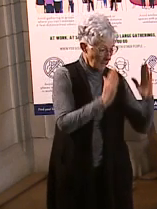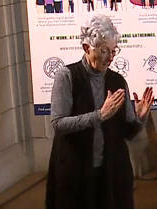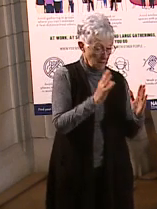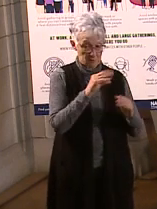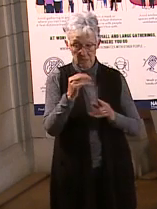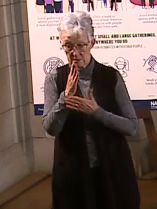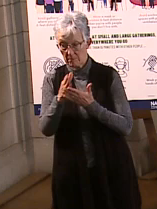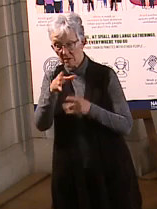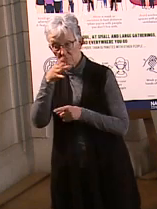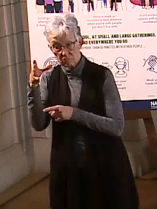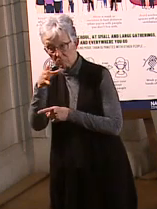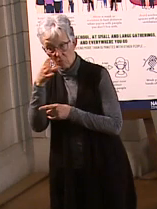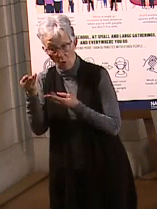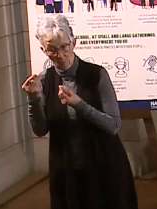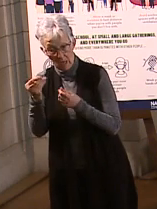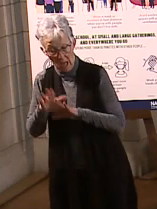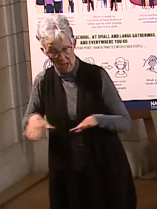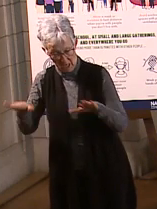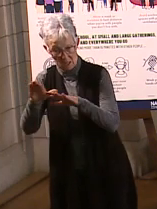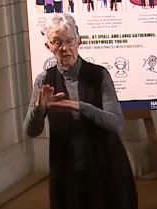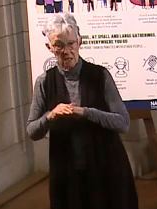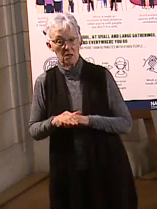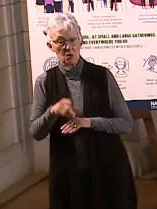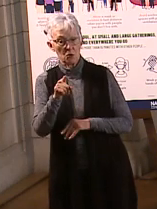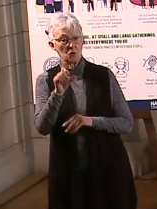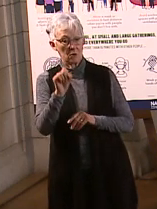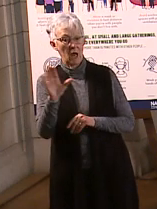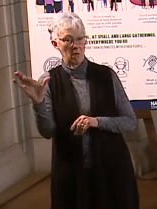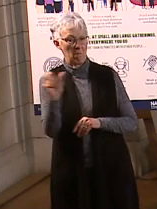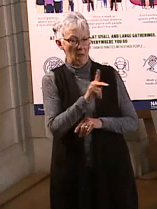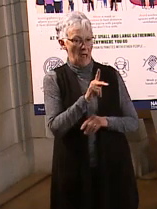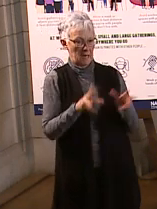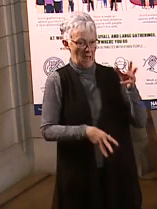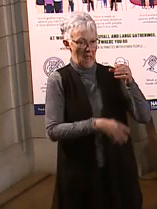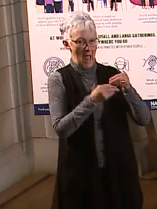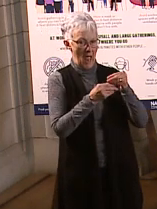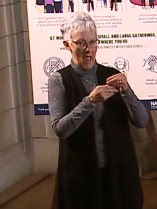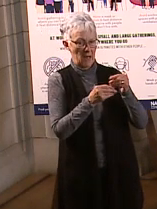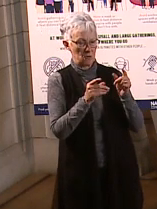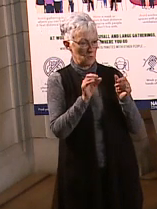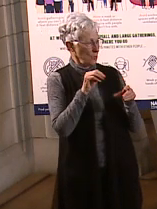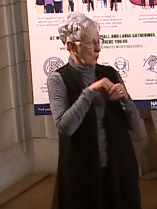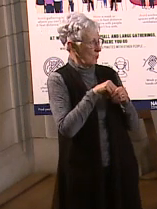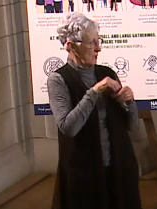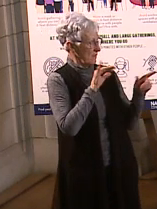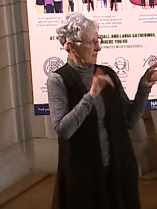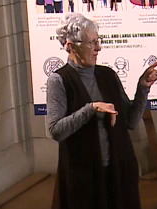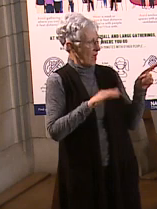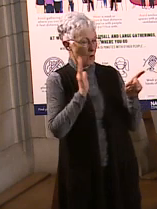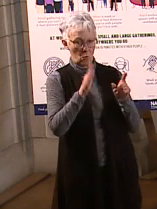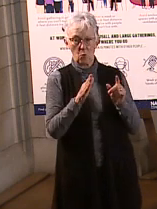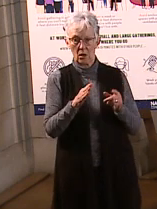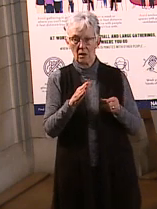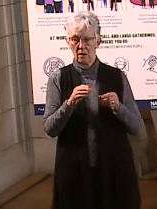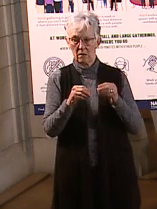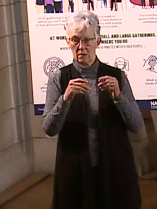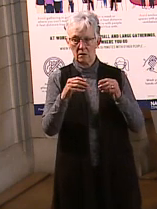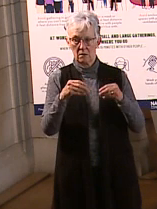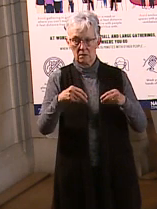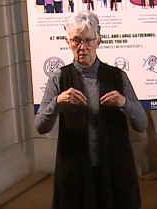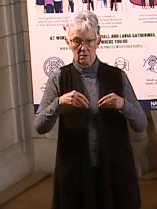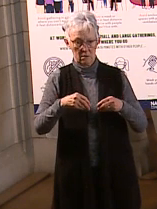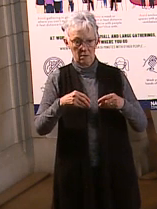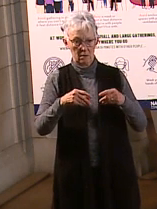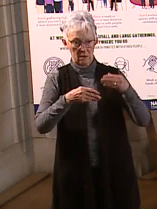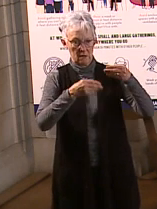a residence, I could go back and add that parcel, and this table will accumulate, and it will